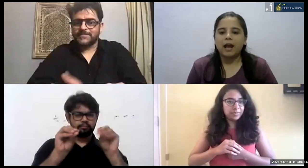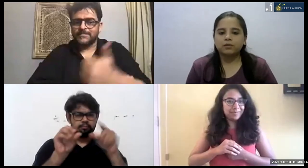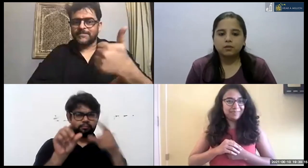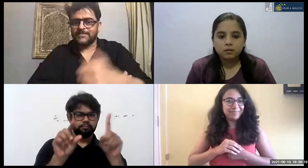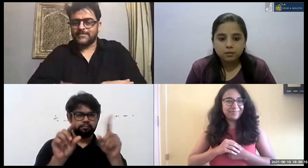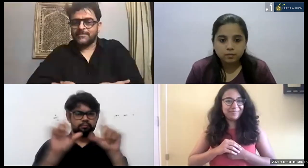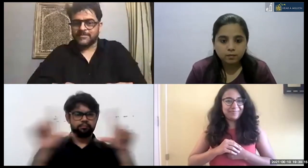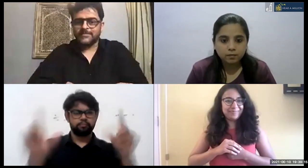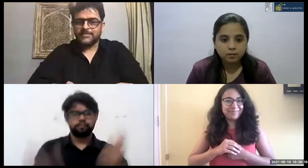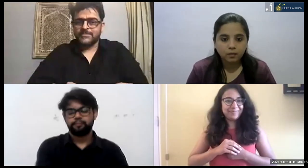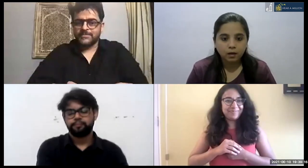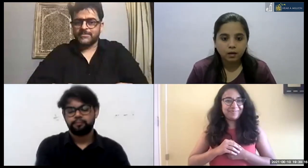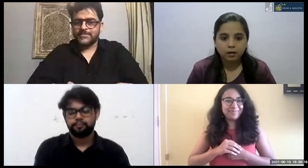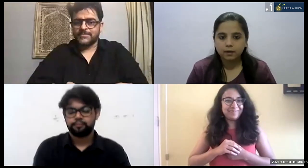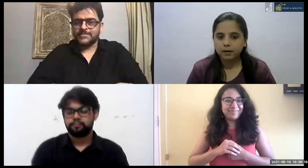So,